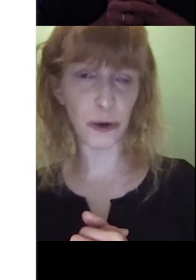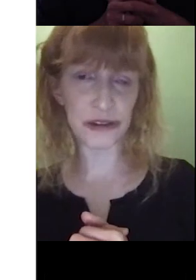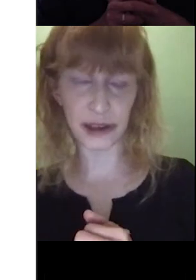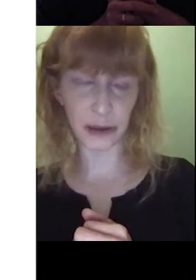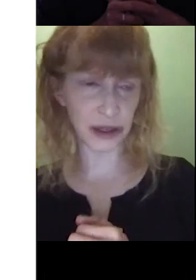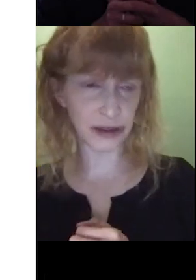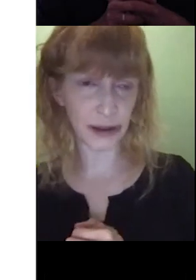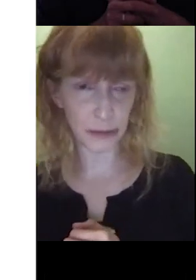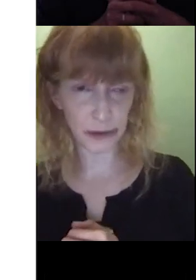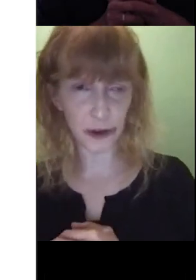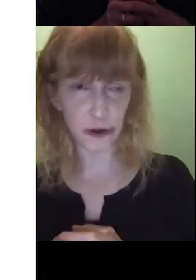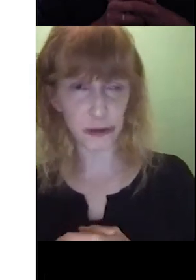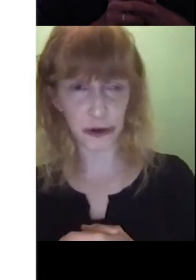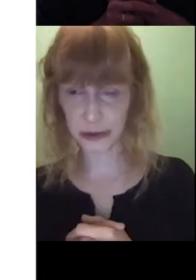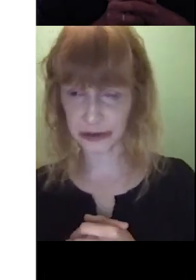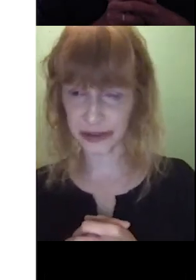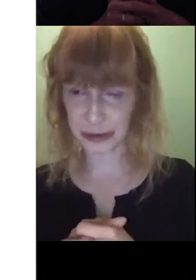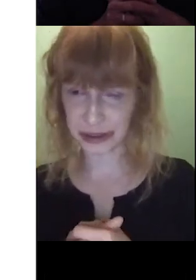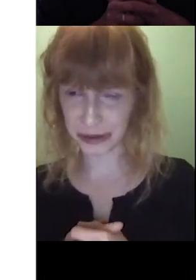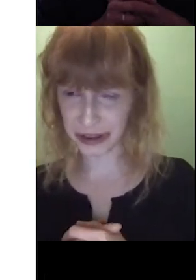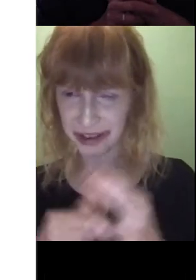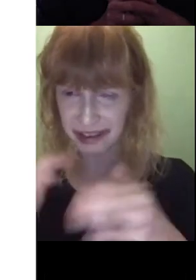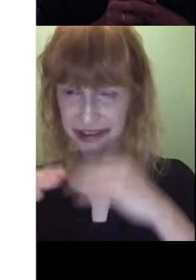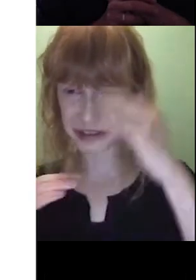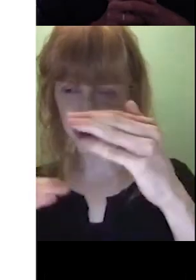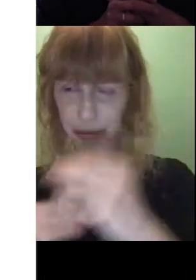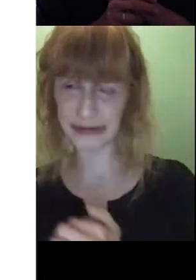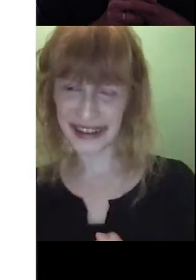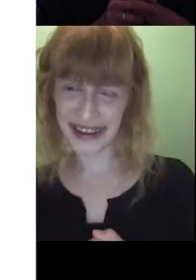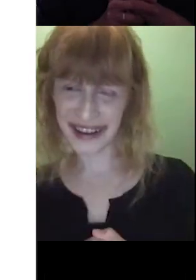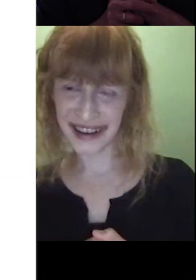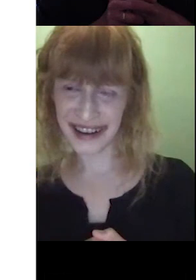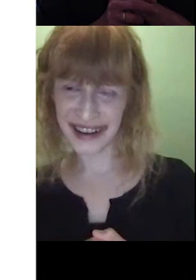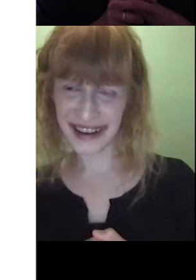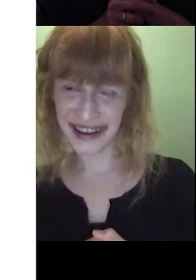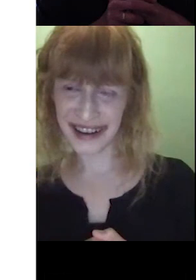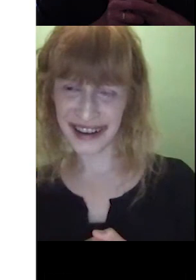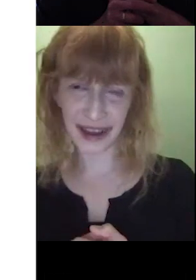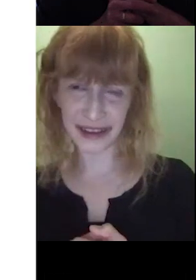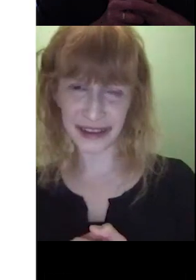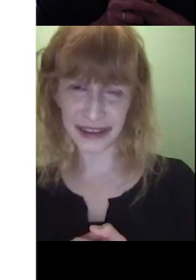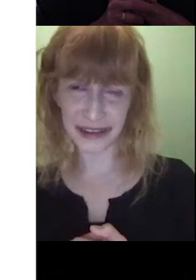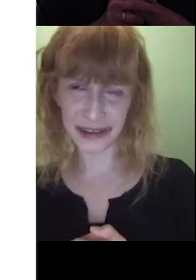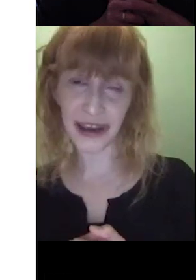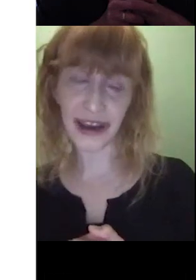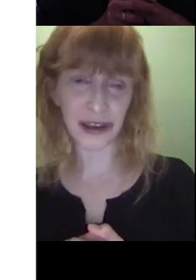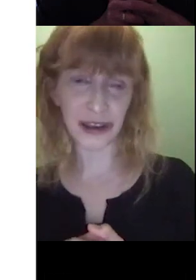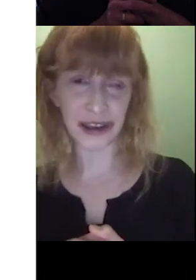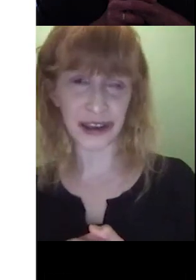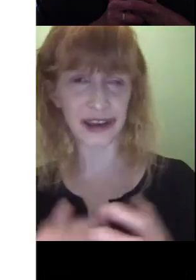always thinking about the zone of proximal development, right? The next step up. And yeah, and like you say, it can